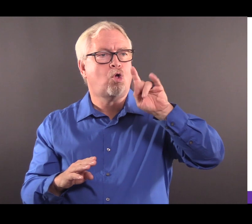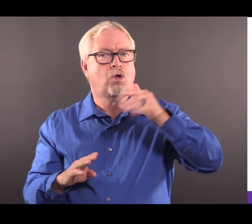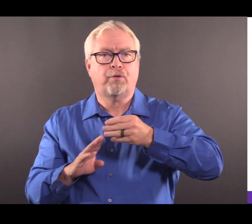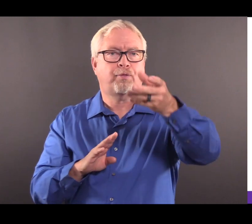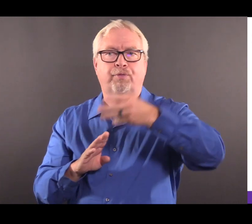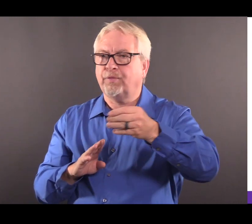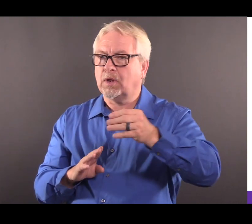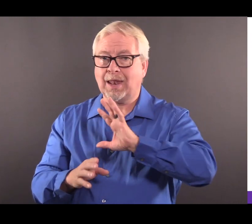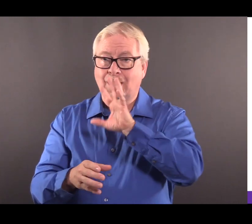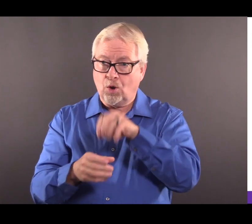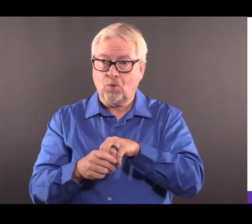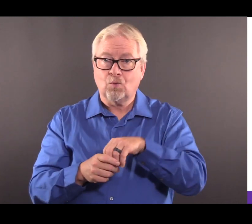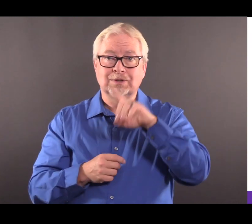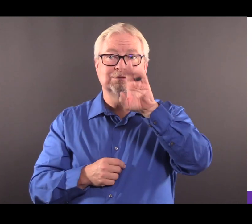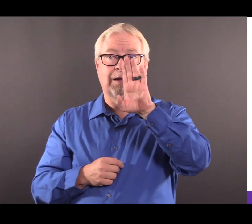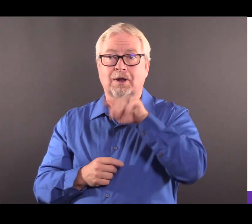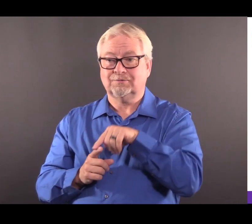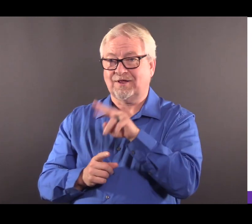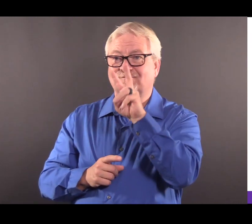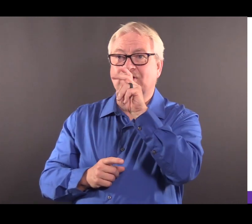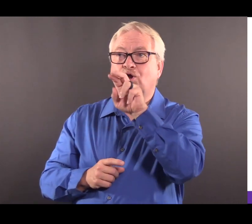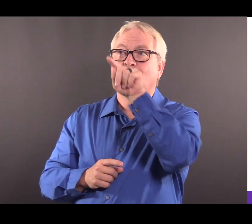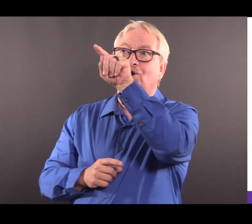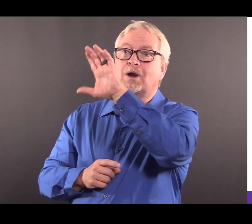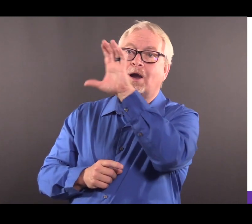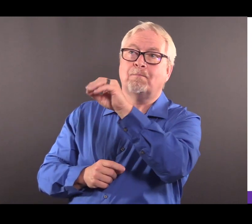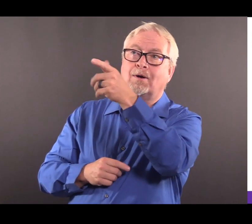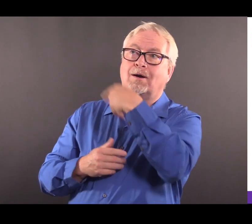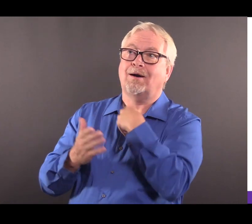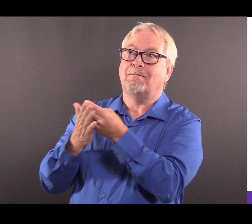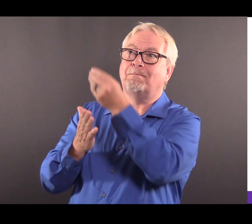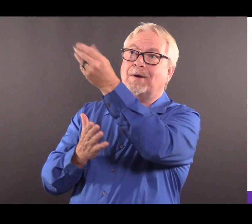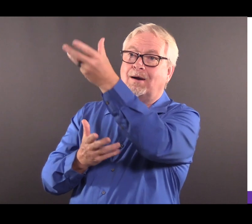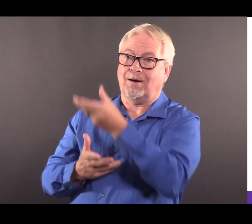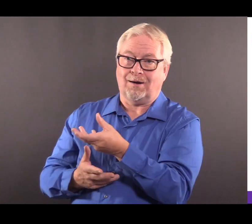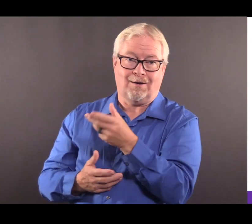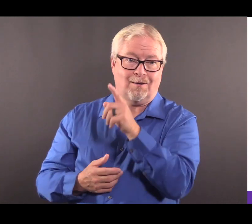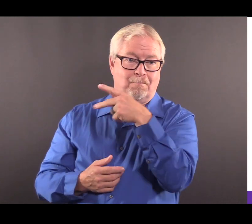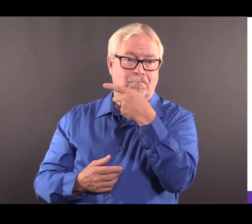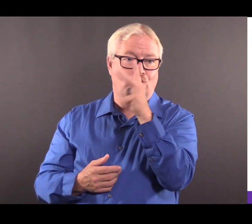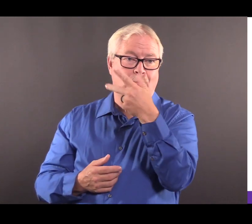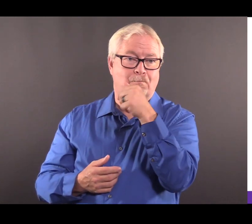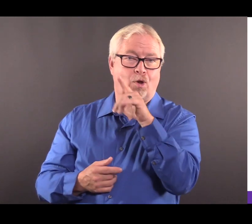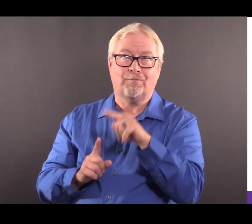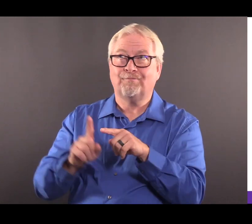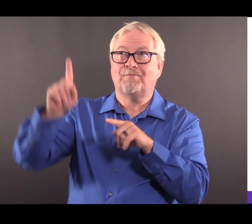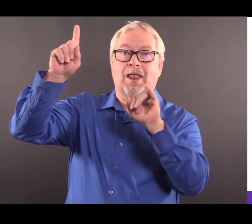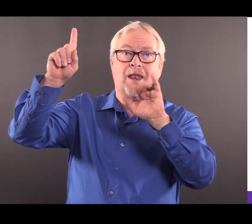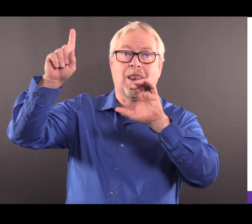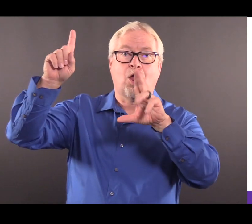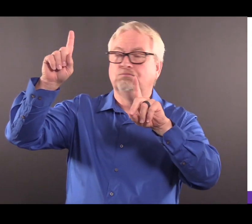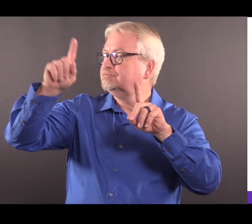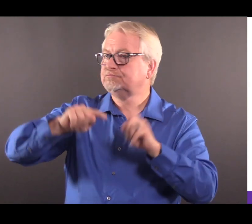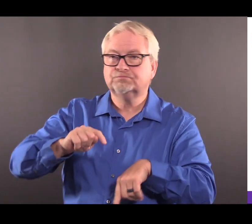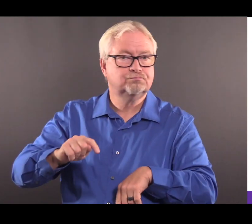third parties, including the database vendor itself or other third-party vendors, such as